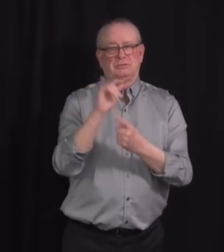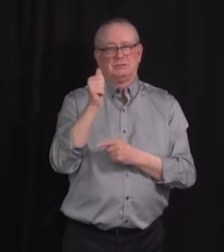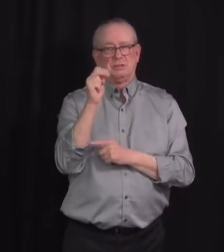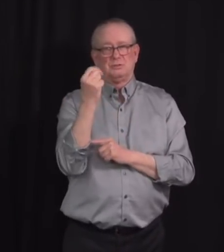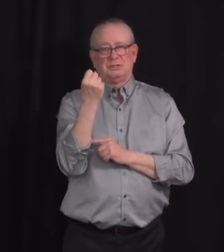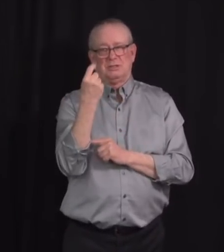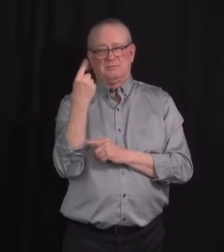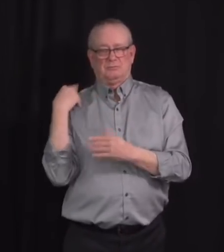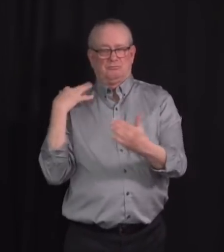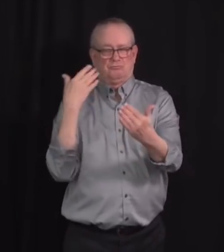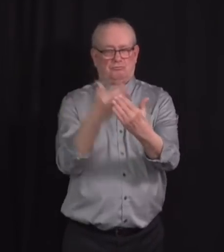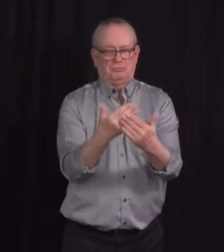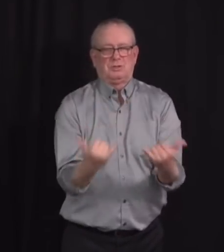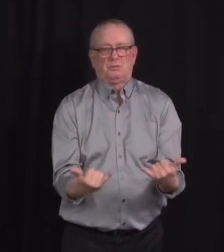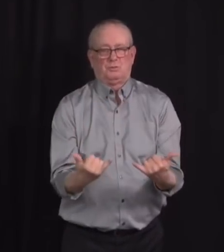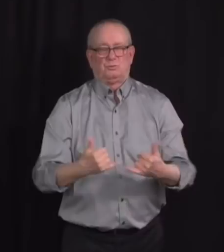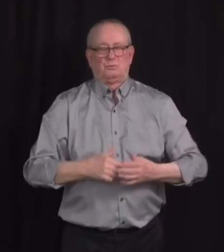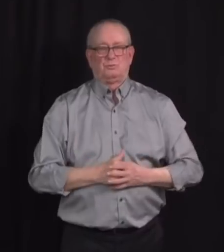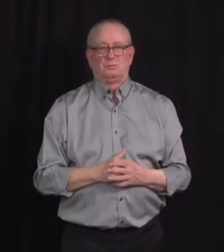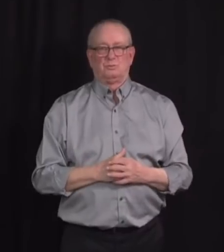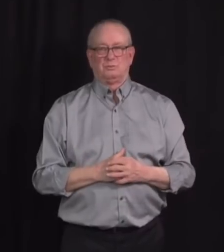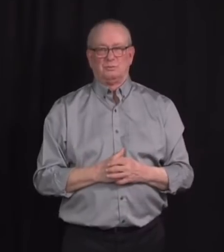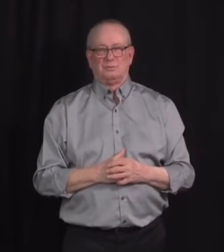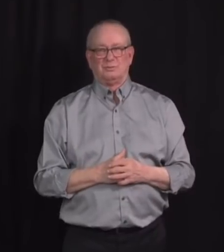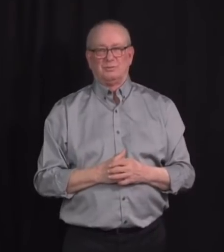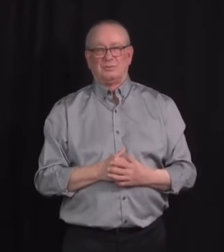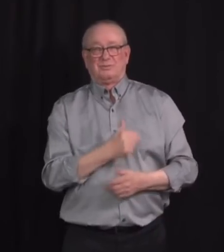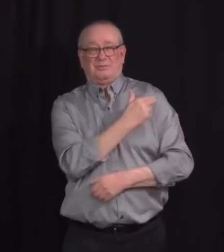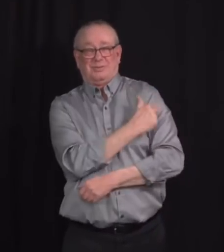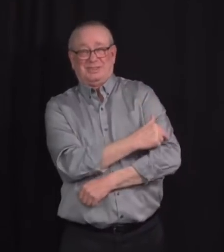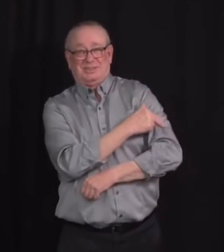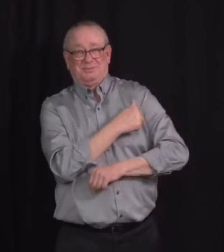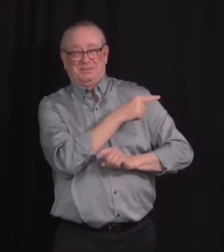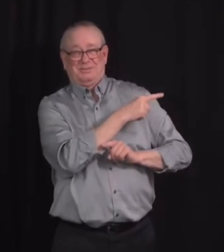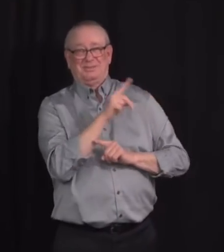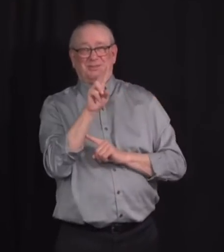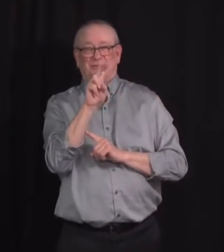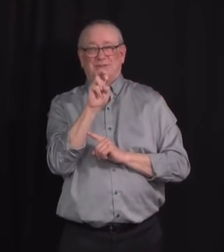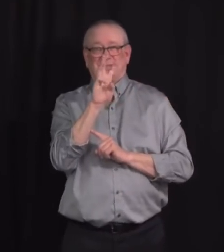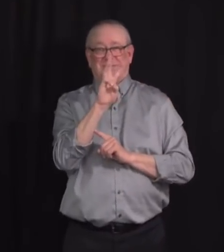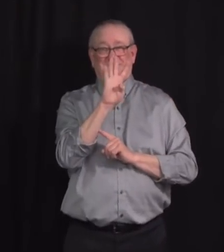in hospital with COVID-19, including 43 in the ICU.